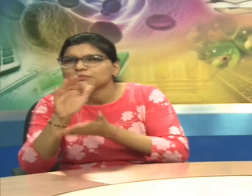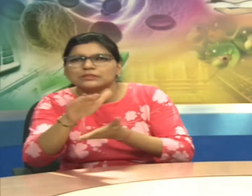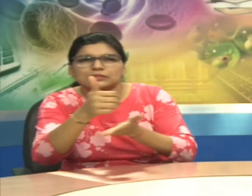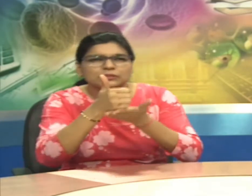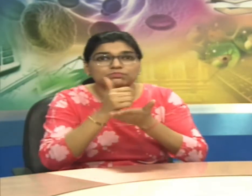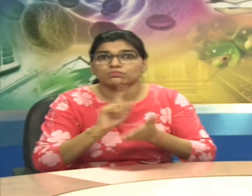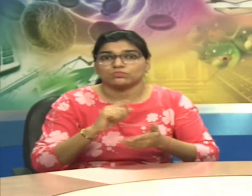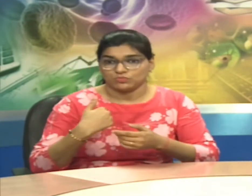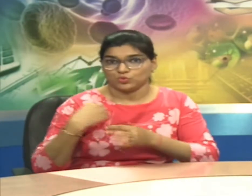It is termed as